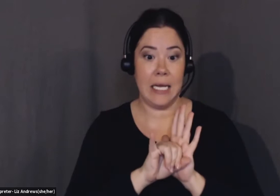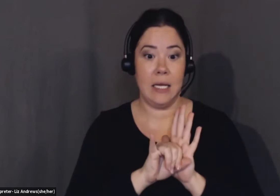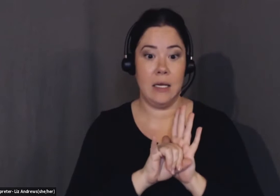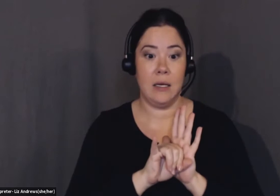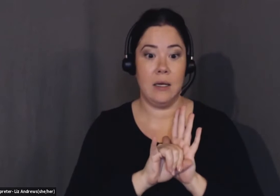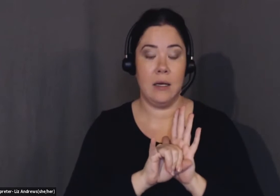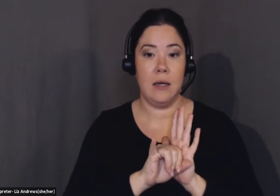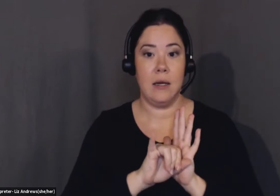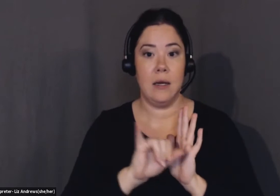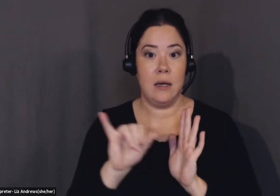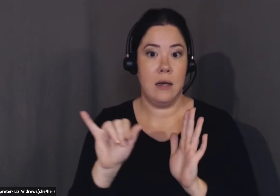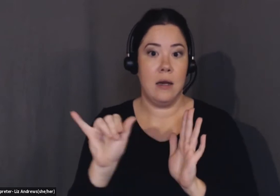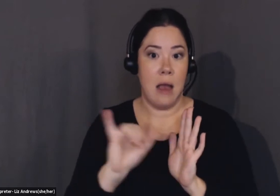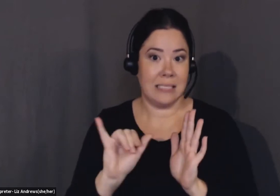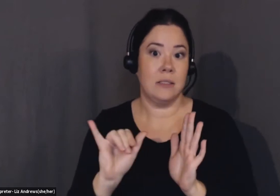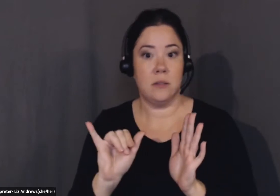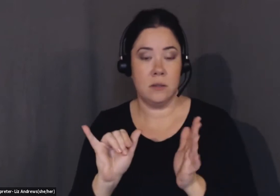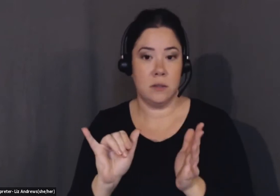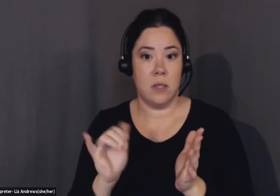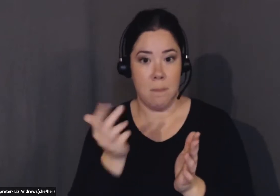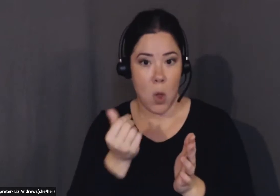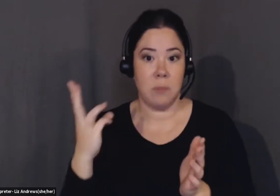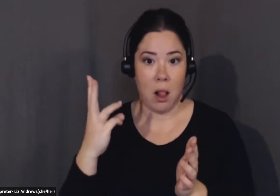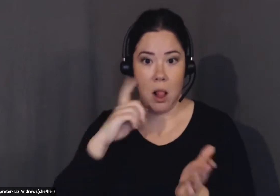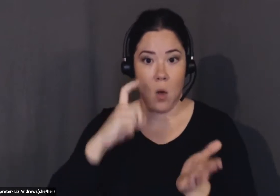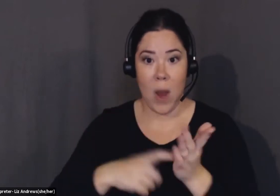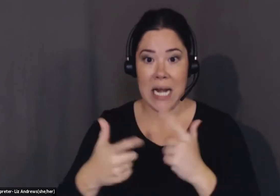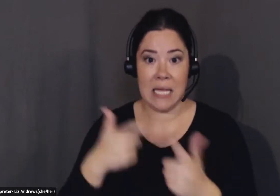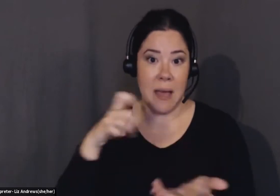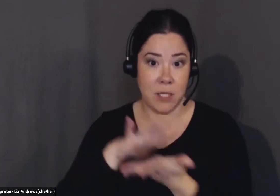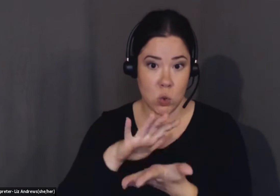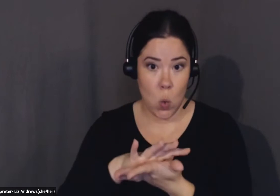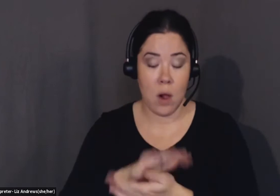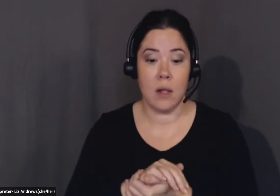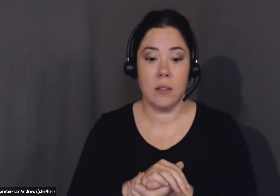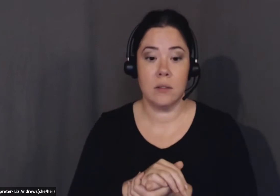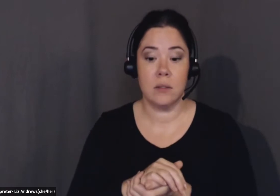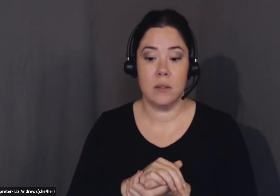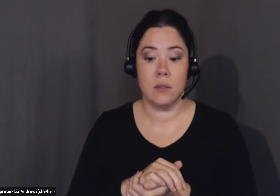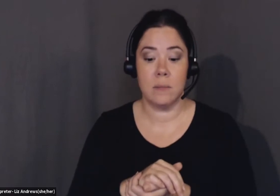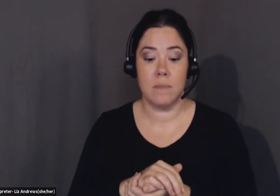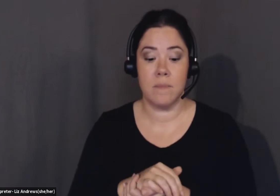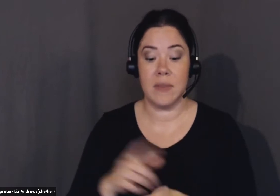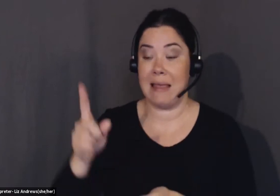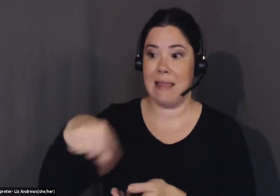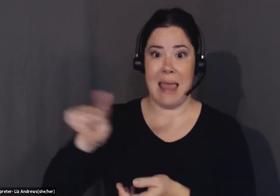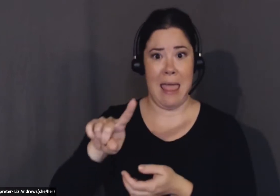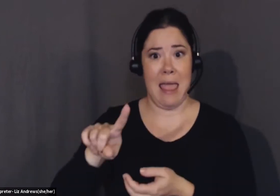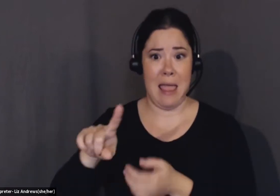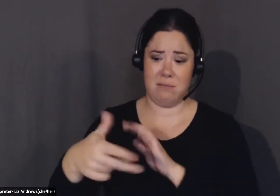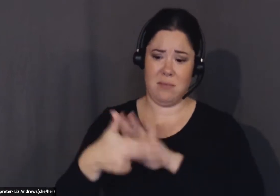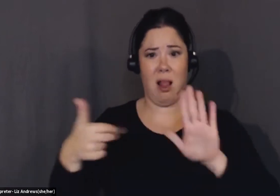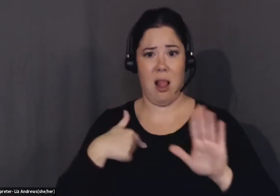multiple recognized by the school, they informally behavior planned me and